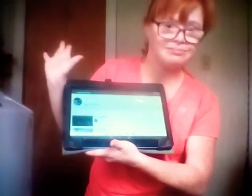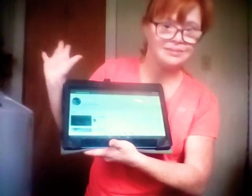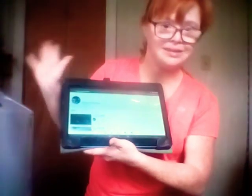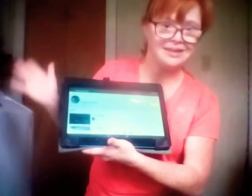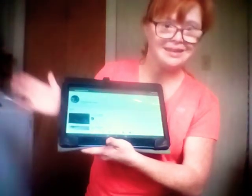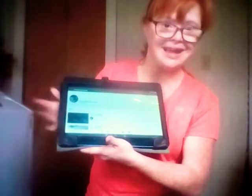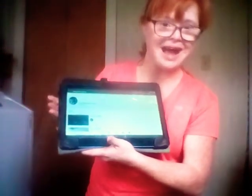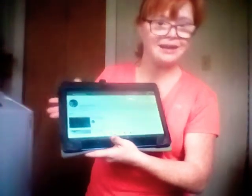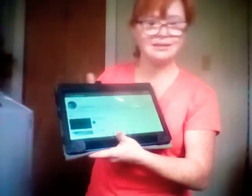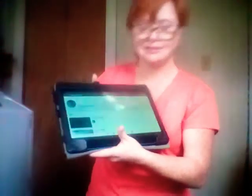Yeah.